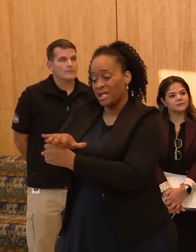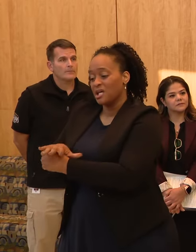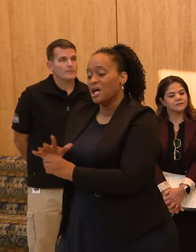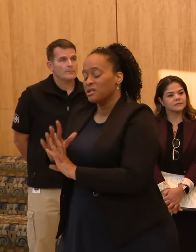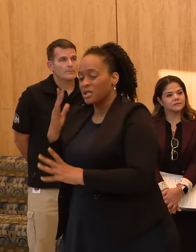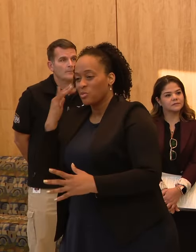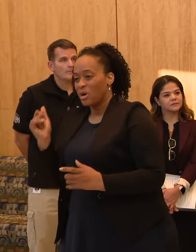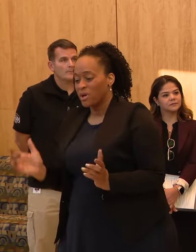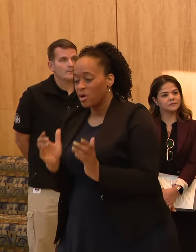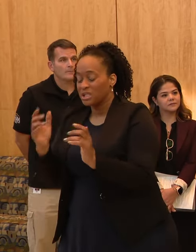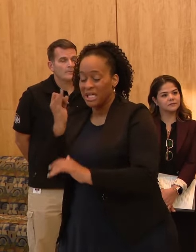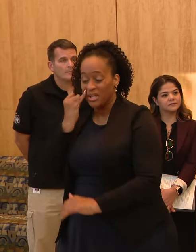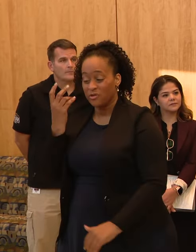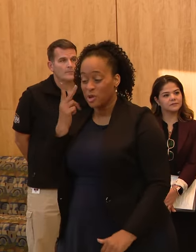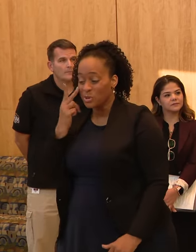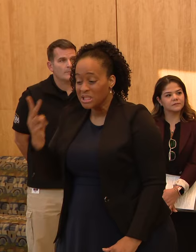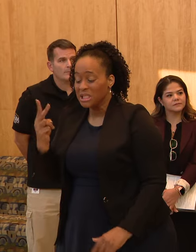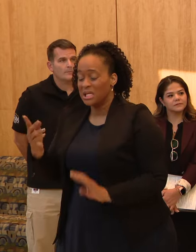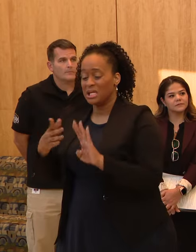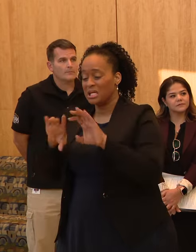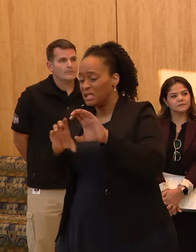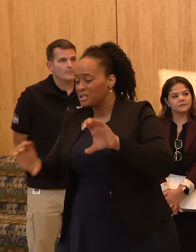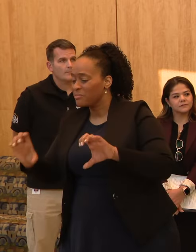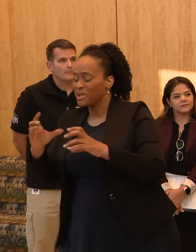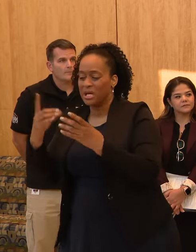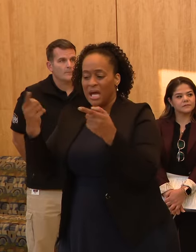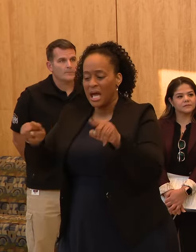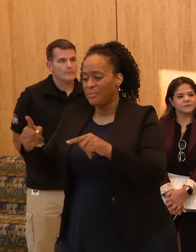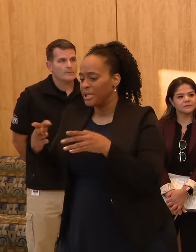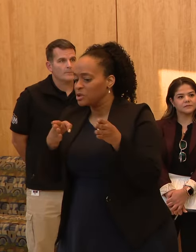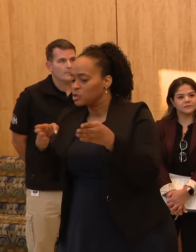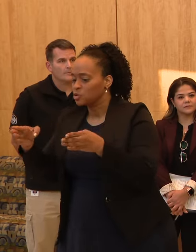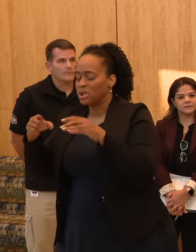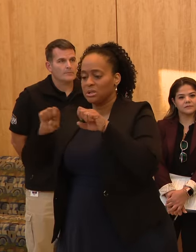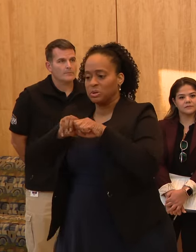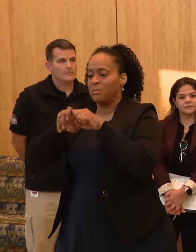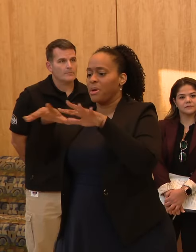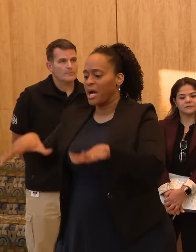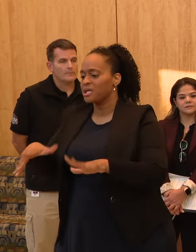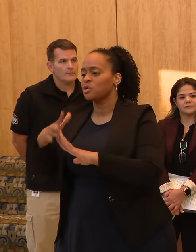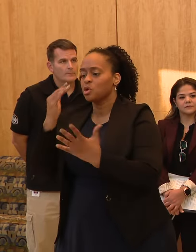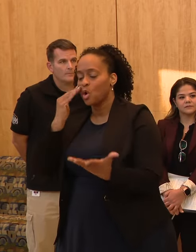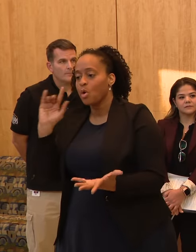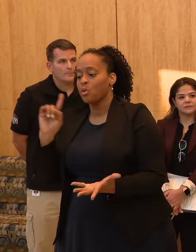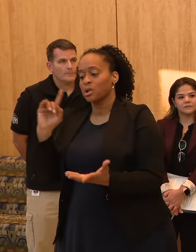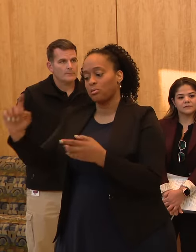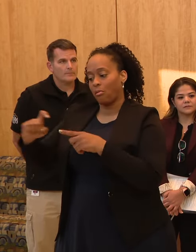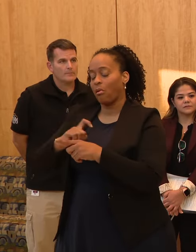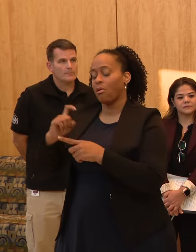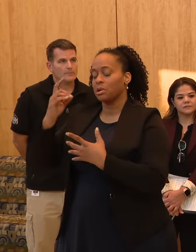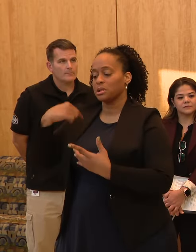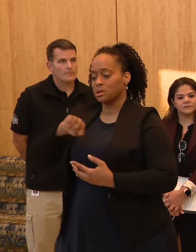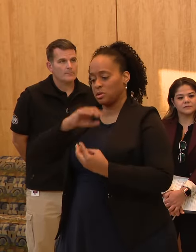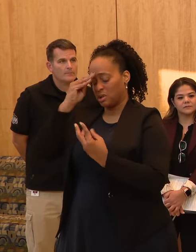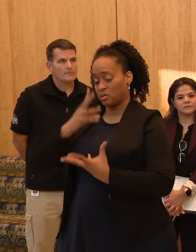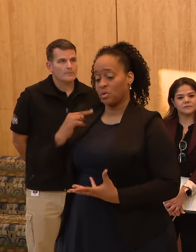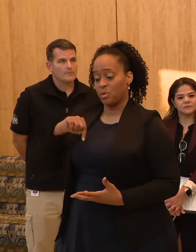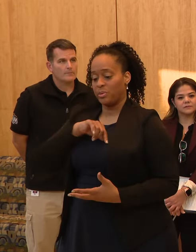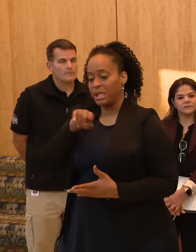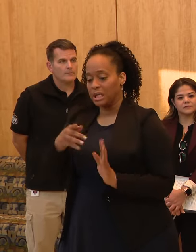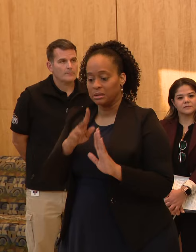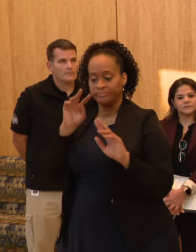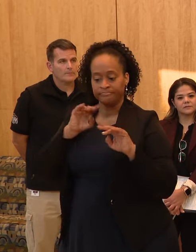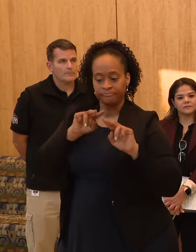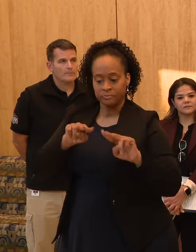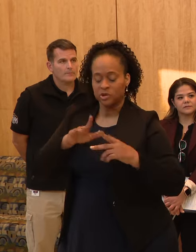urge Houstonians, if you see things take place over the next few days, let us know where they are. That way we can get additional eyes on them as quickly as we